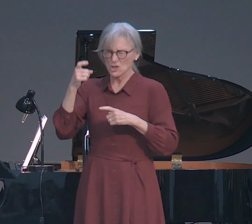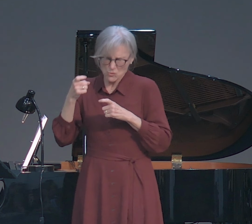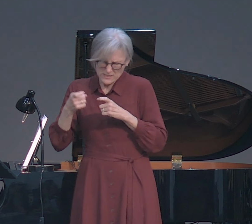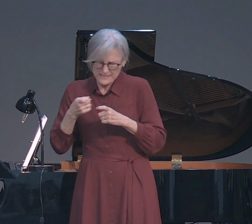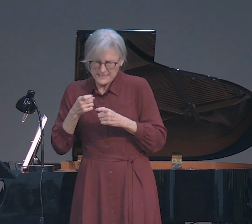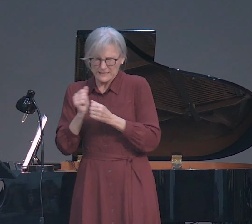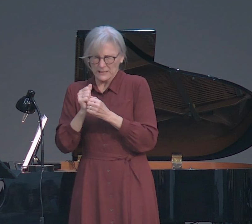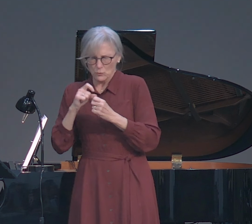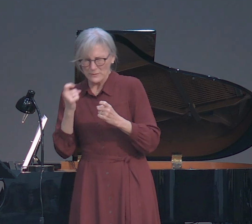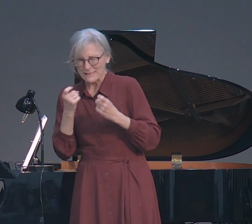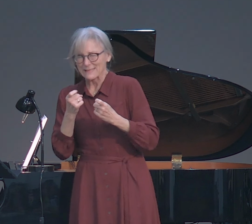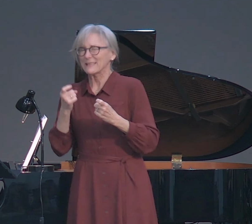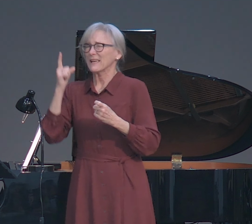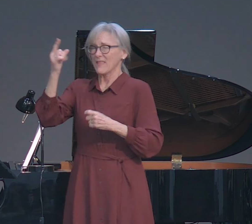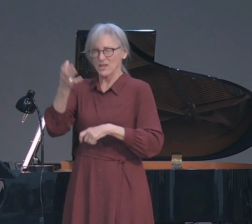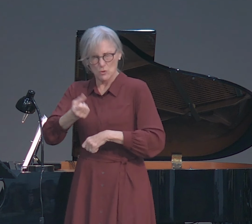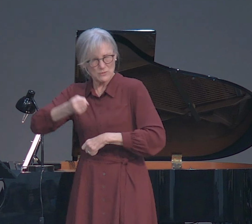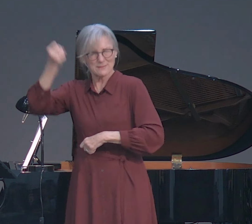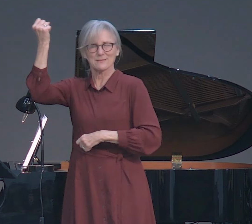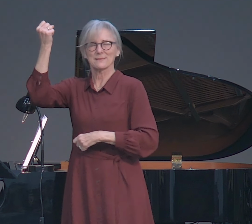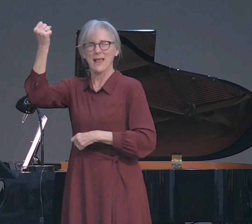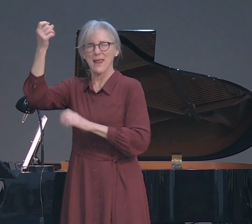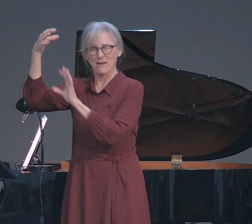life. We trust You.